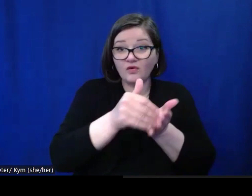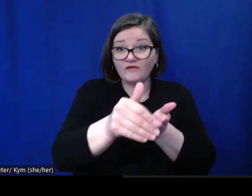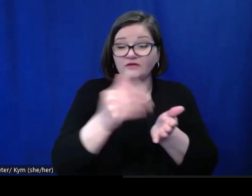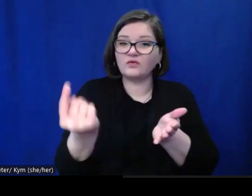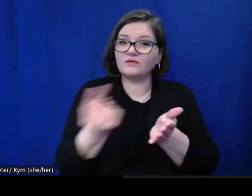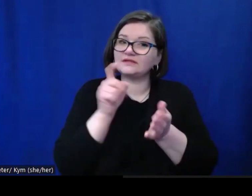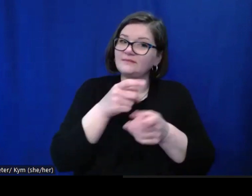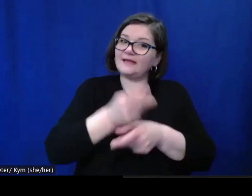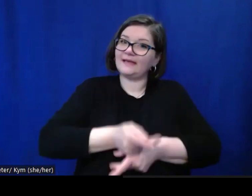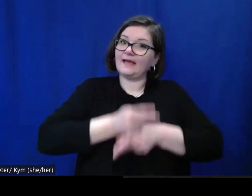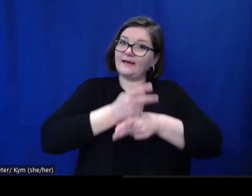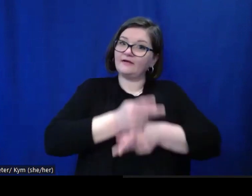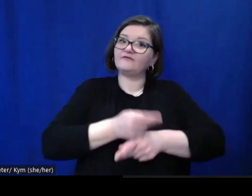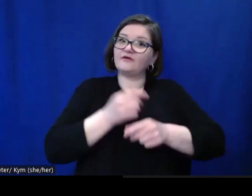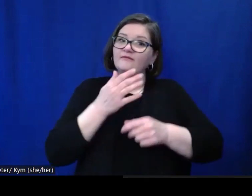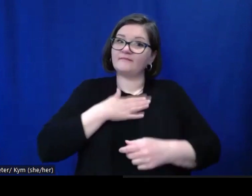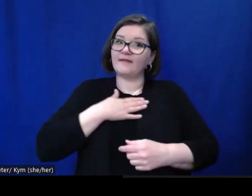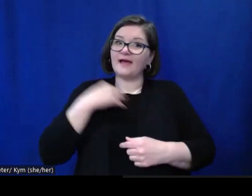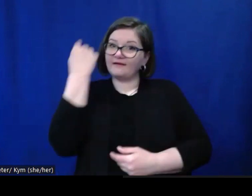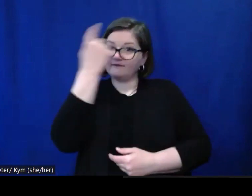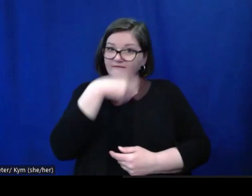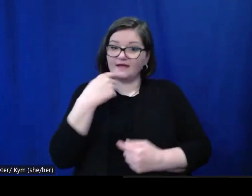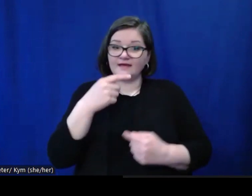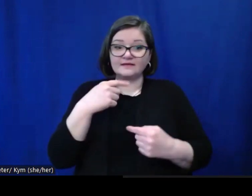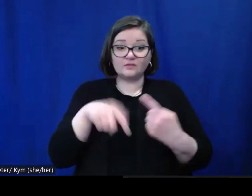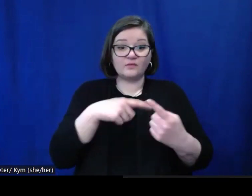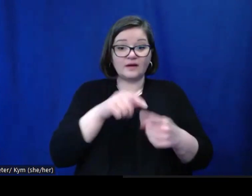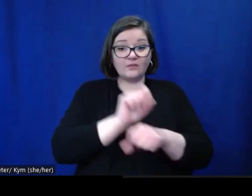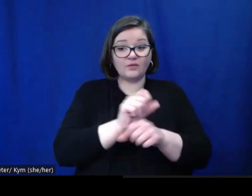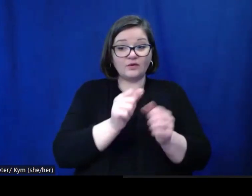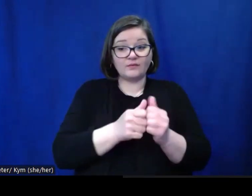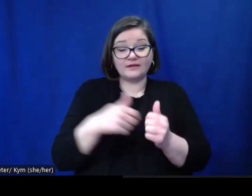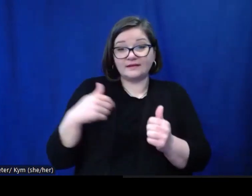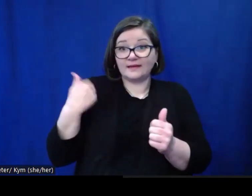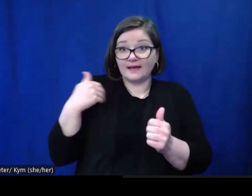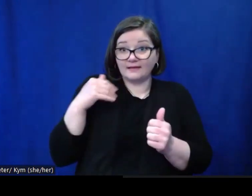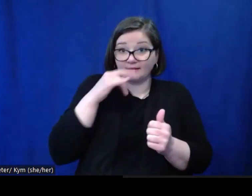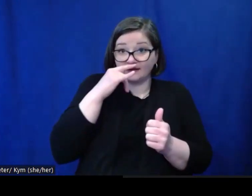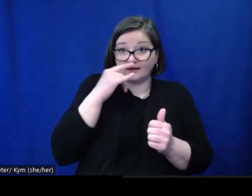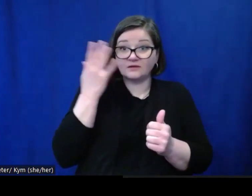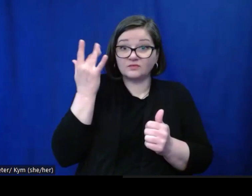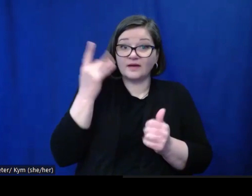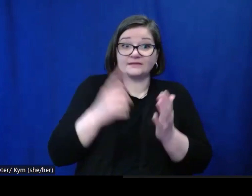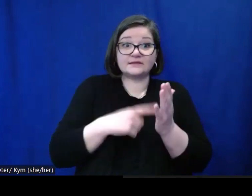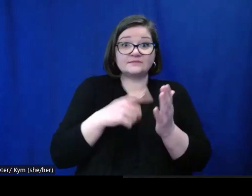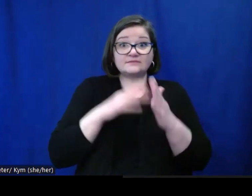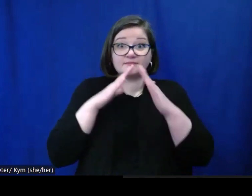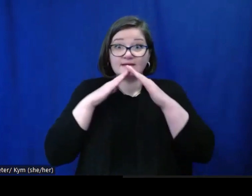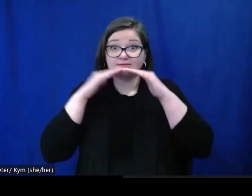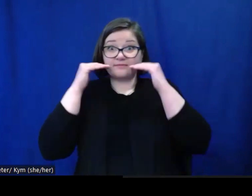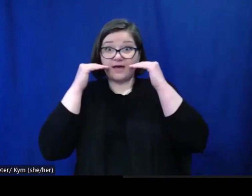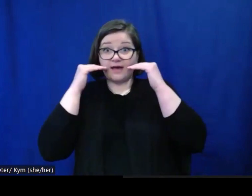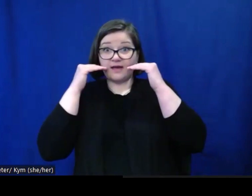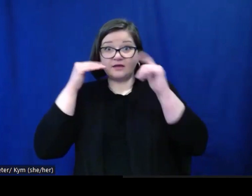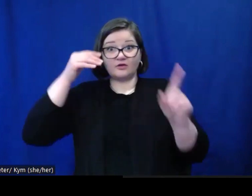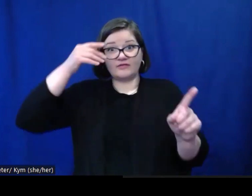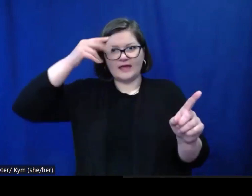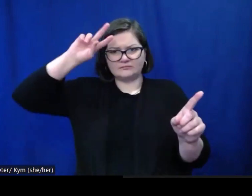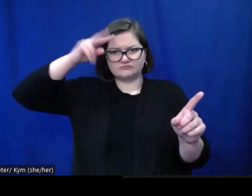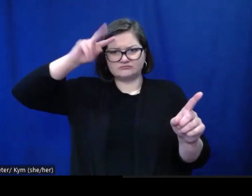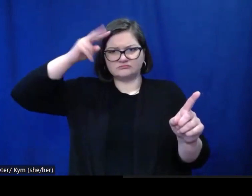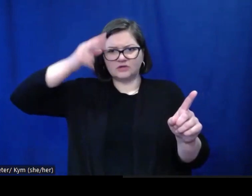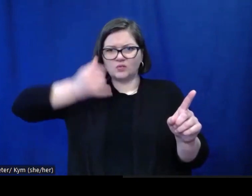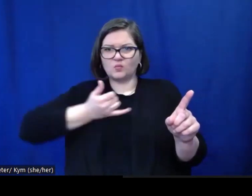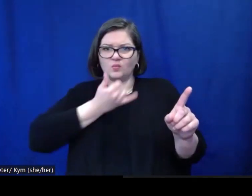very cautious of my face when working with young children because sometimes my smile is met as a misinterpreted message that